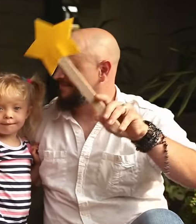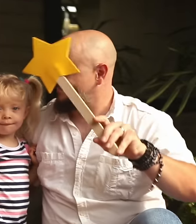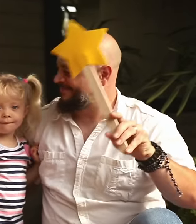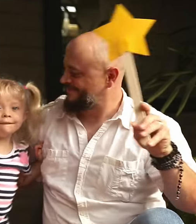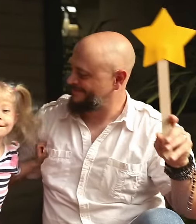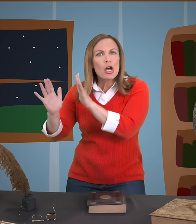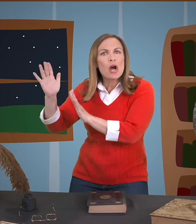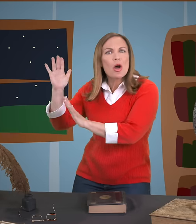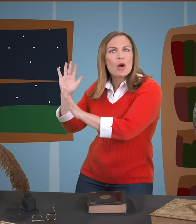People long ago